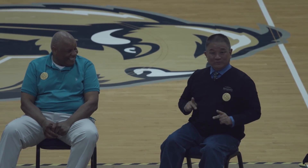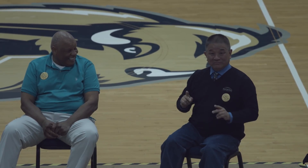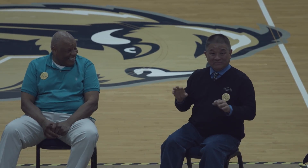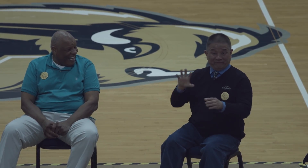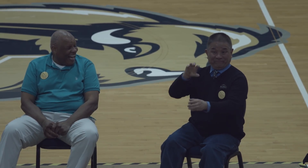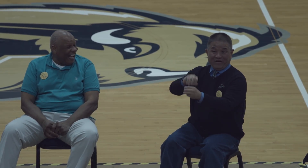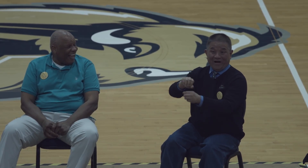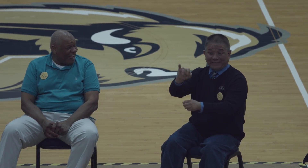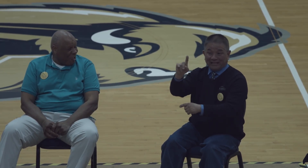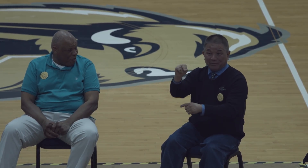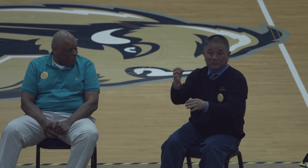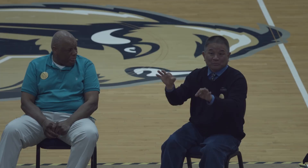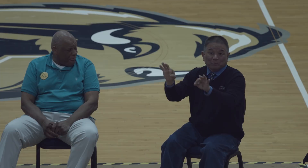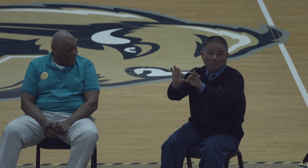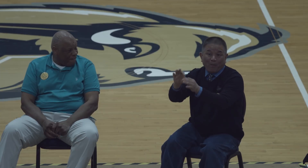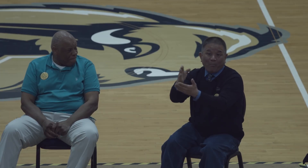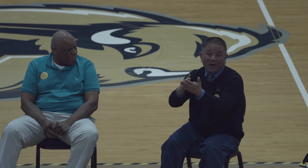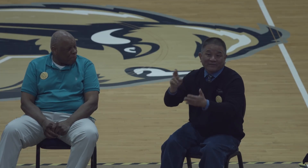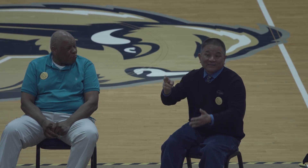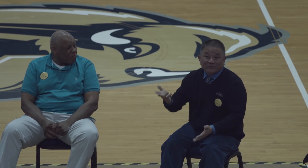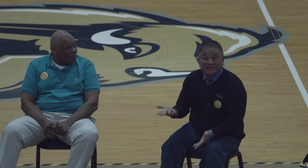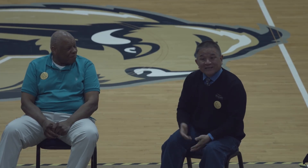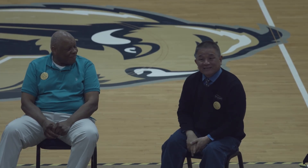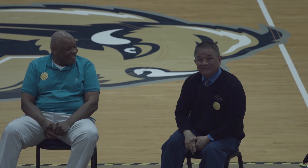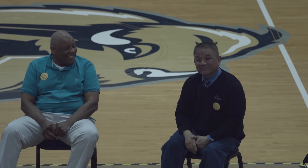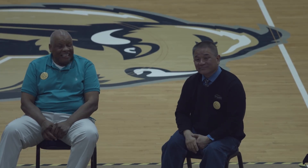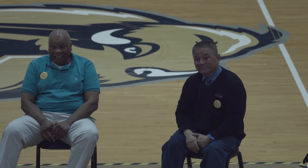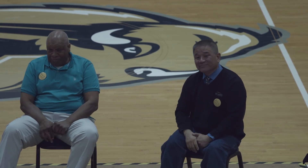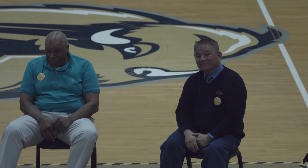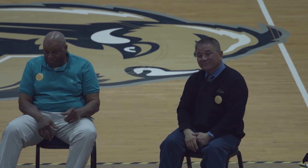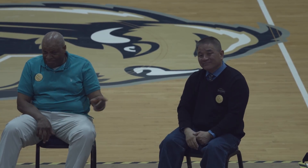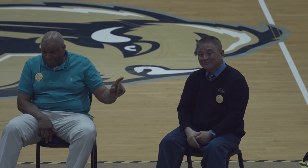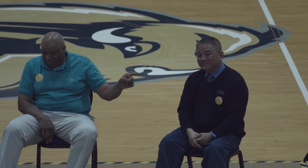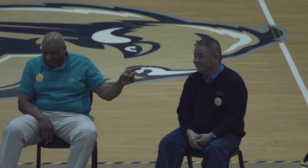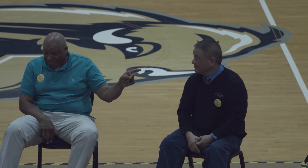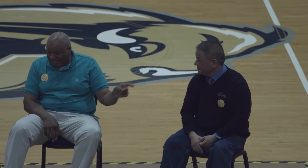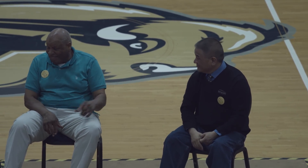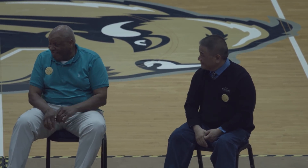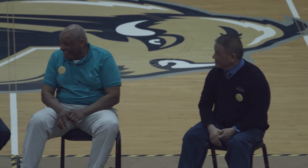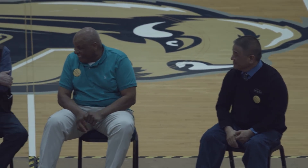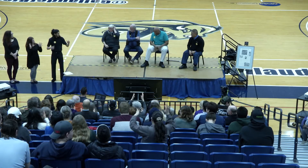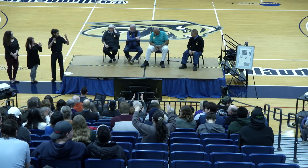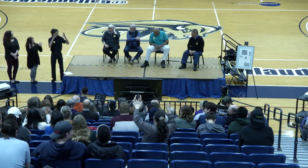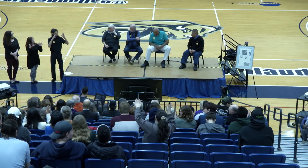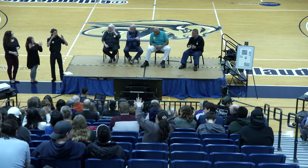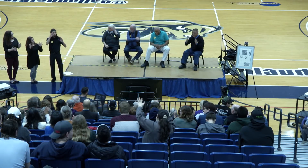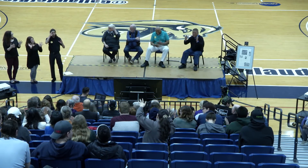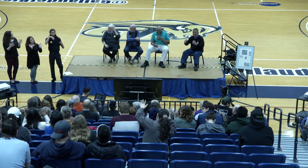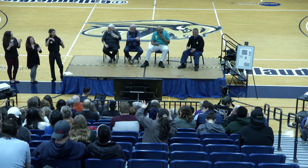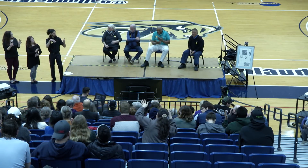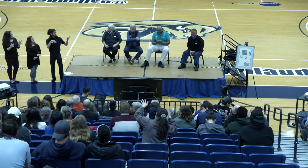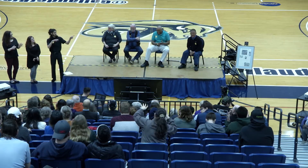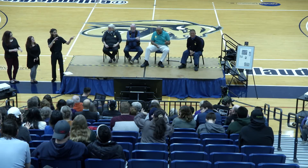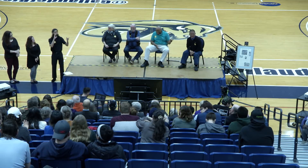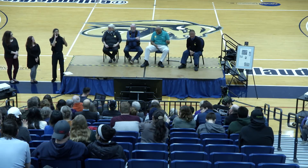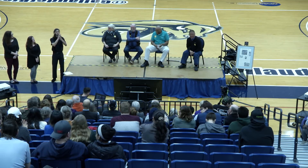here is kind of neutral and uninvolved was something that gave me a vantage point to take those images and capture as much as I